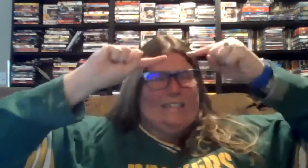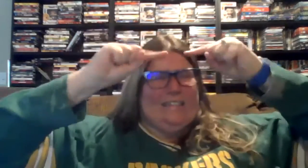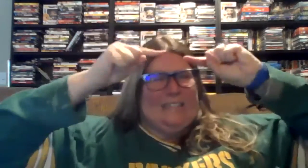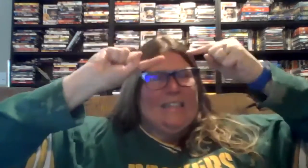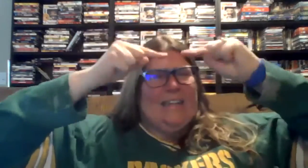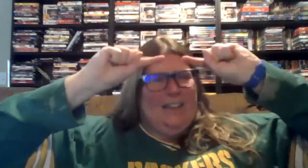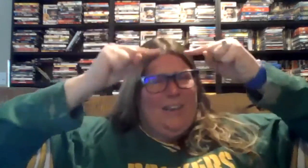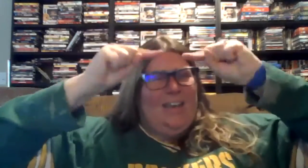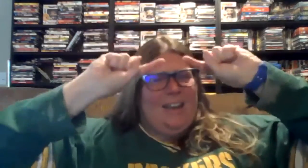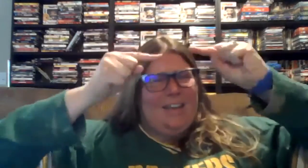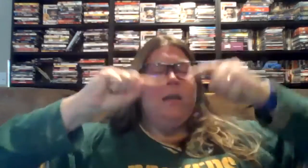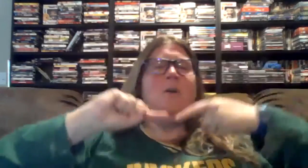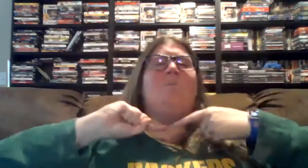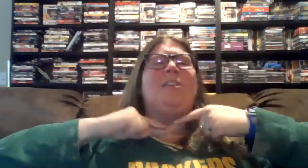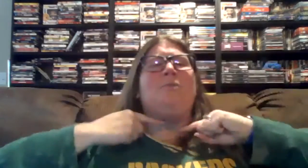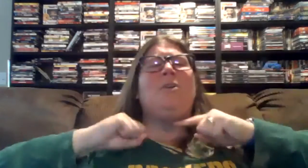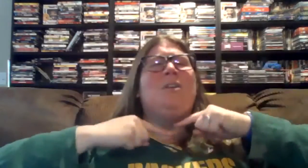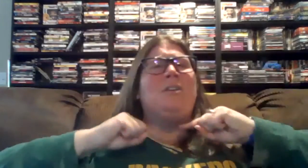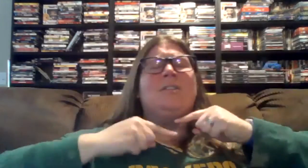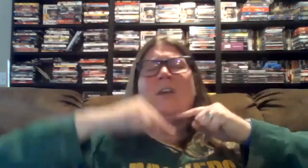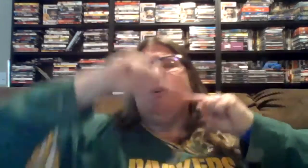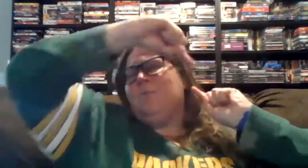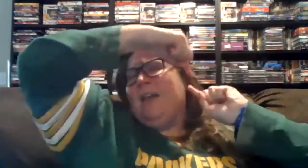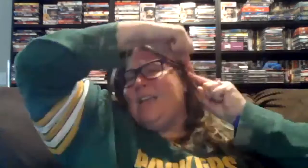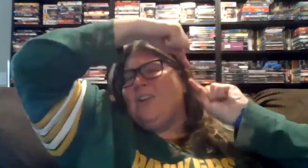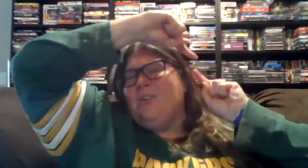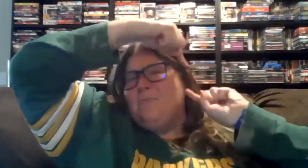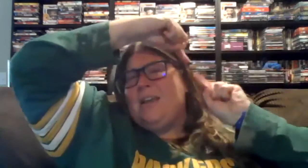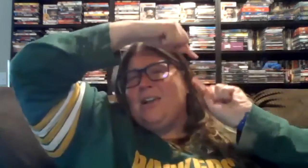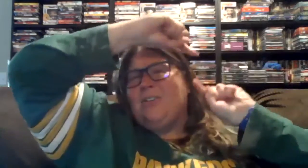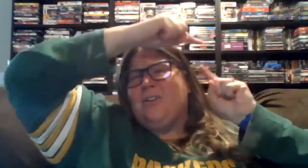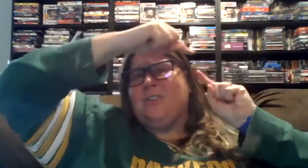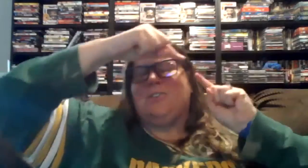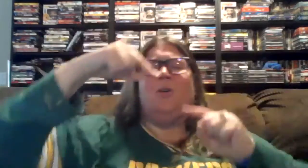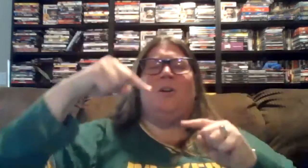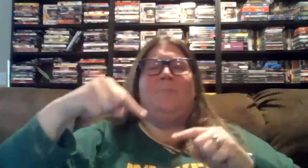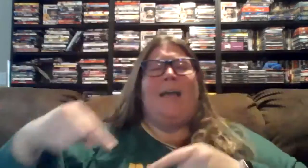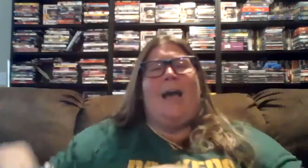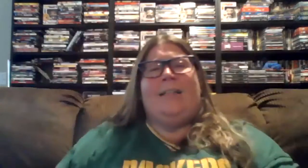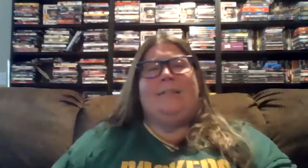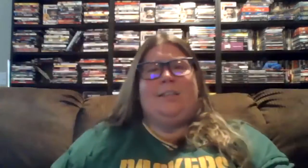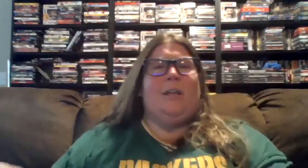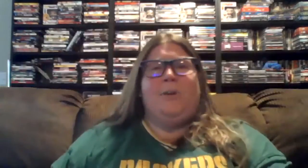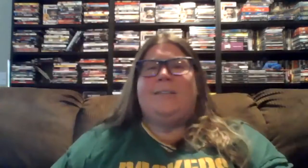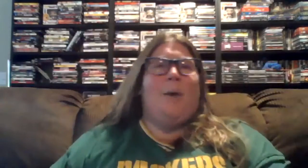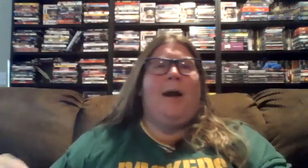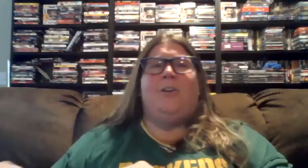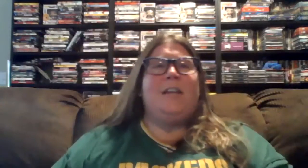oh, I have a headache, or my throat hurts, or my ear hurts, or you can put it down by your